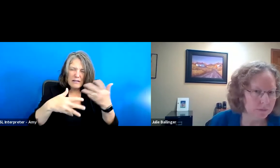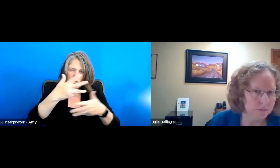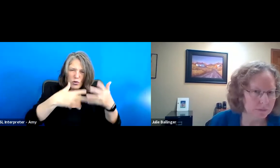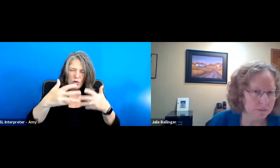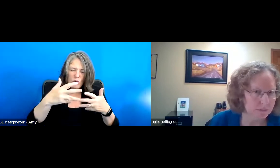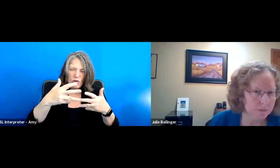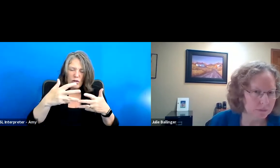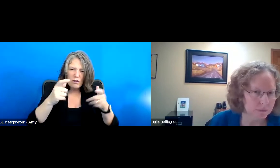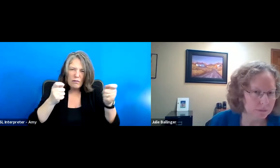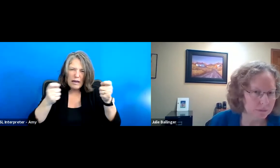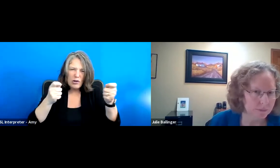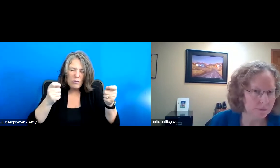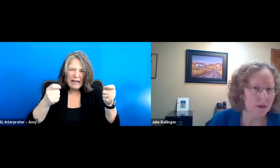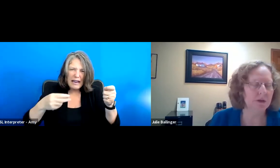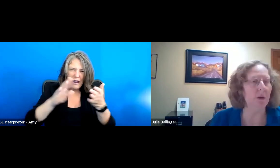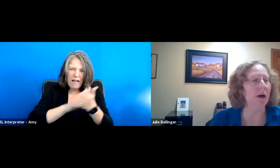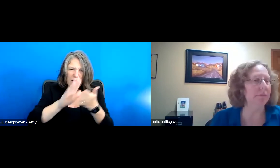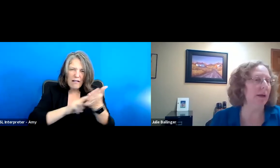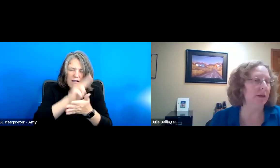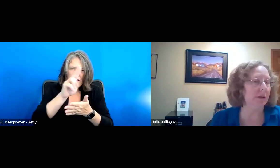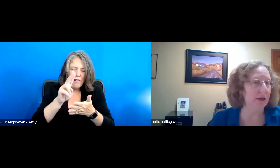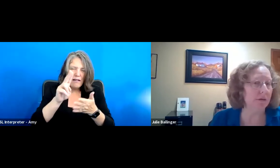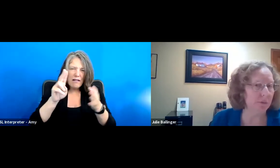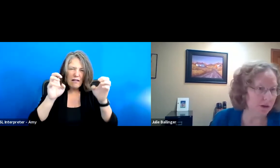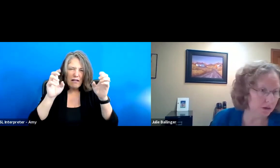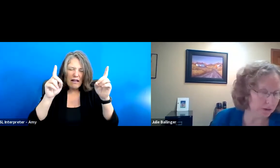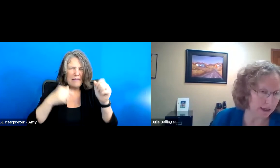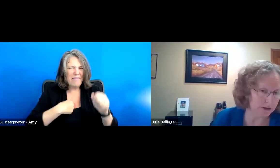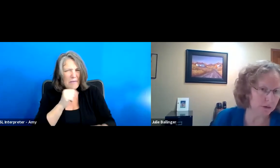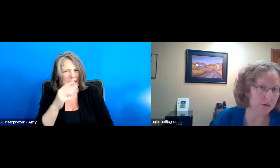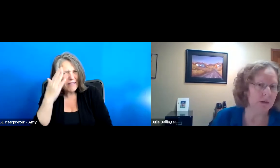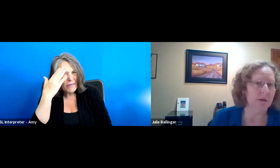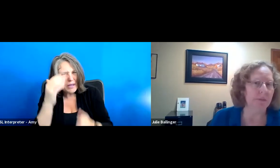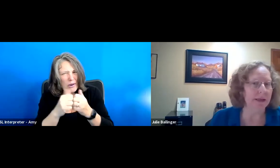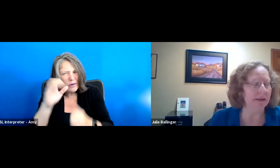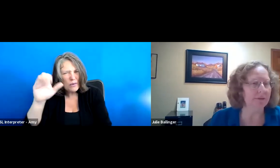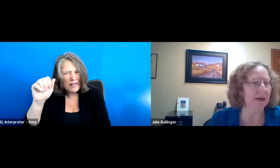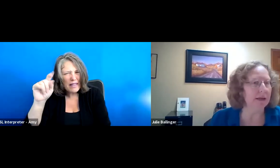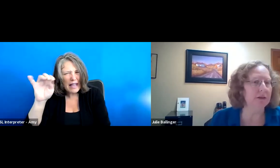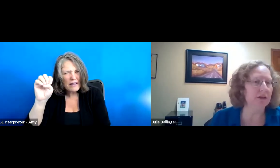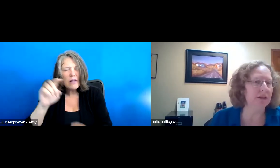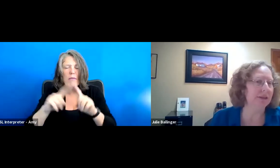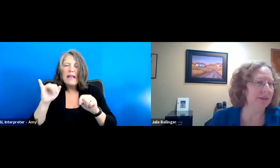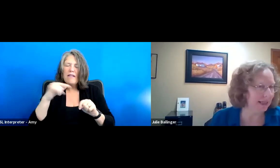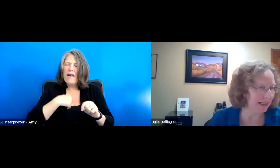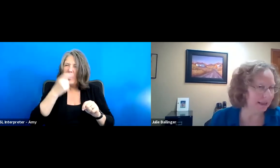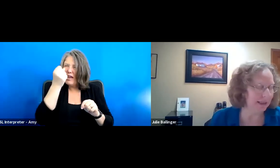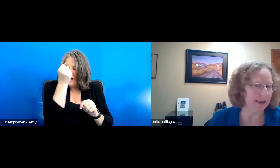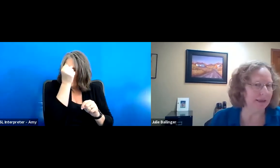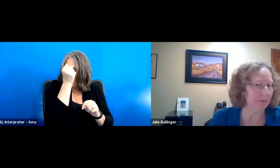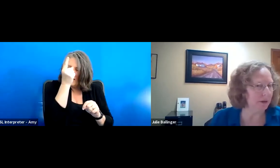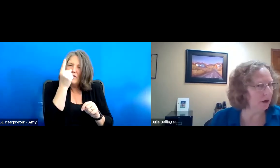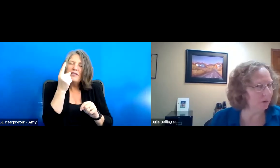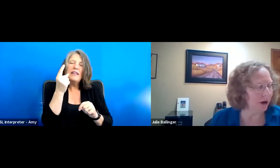ed accommodation situations? So I'm actually not familiar with CASEL, but if I